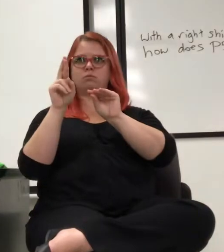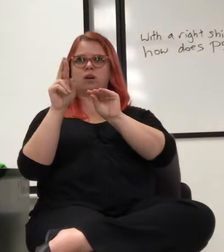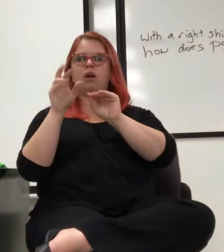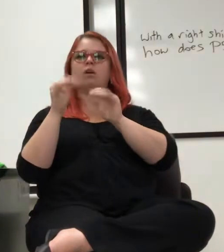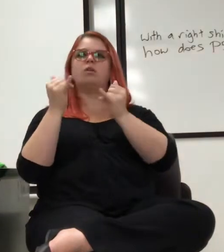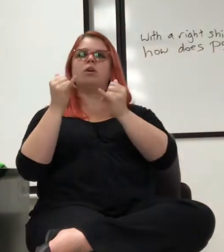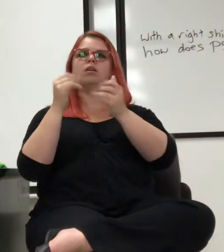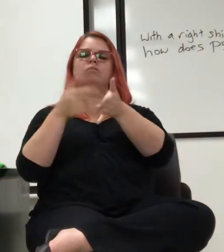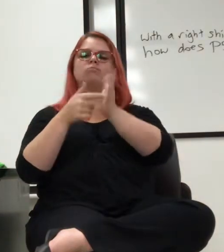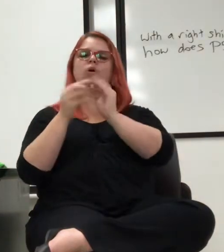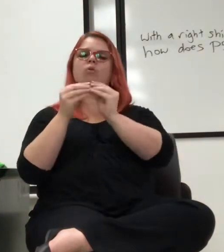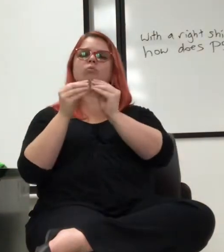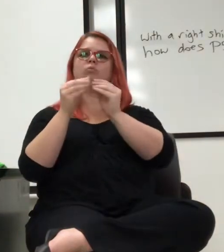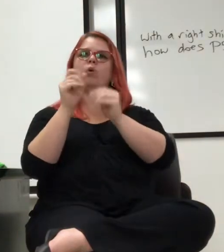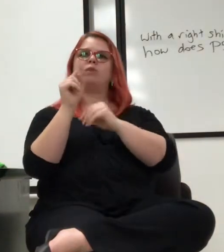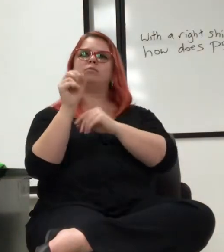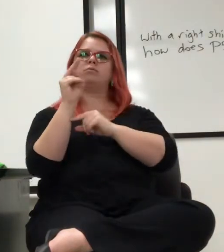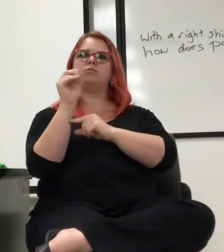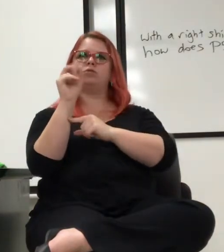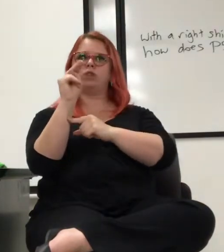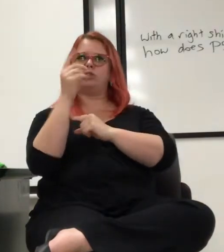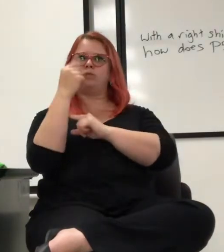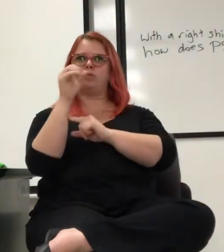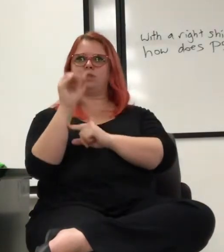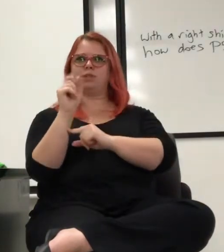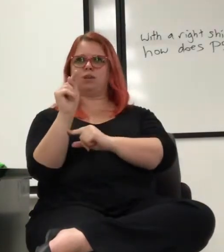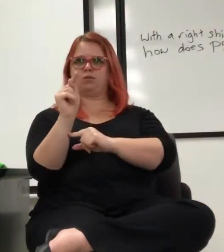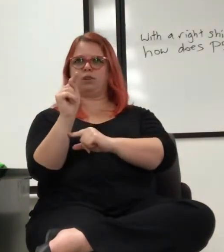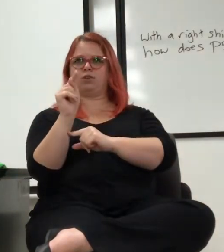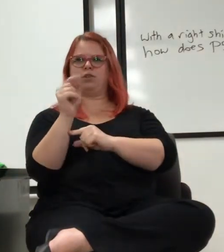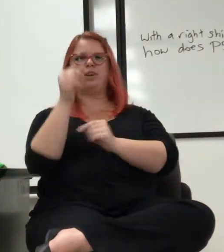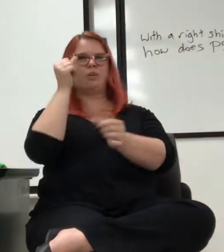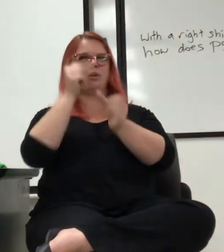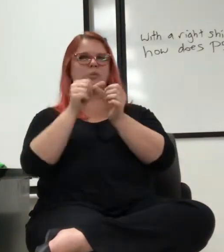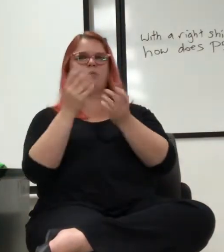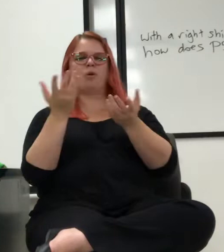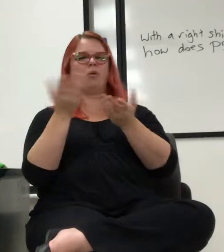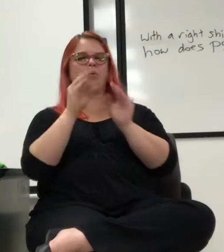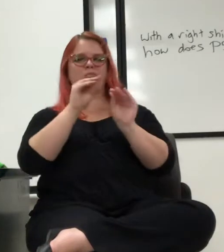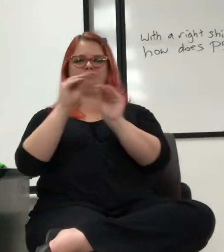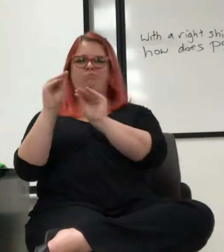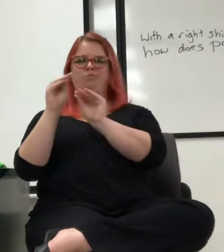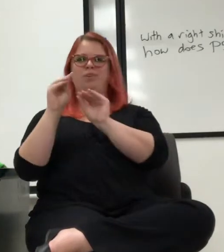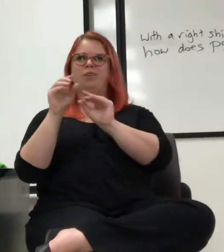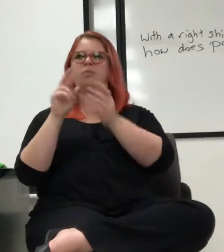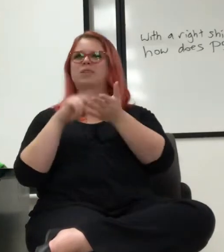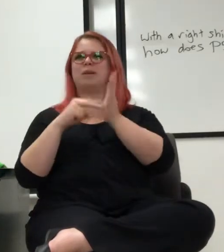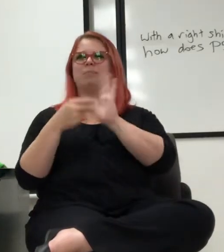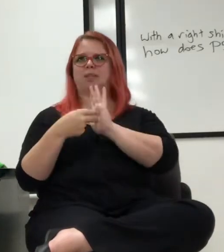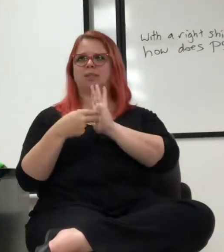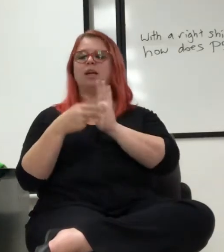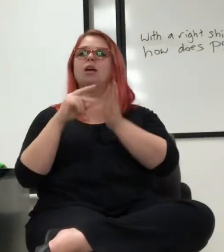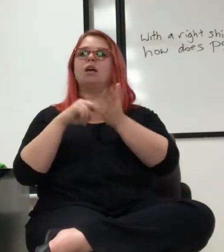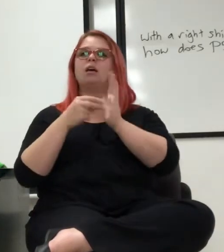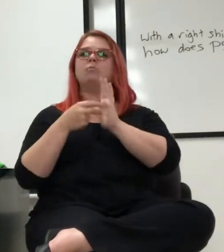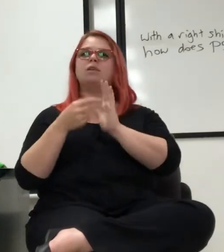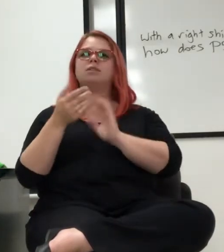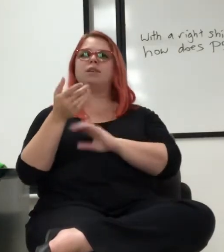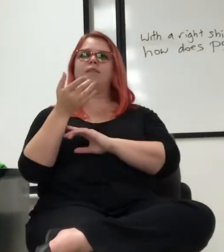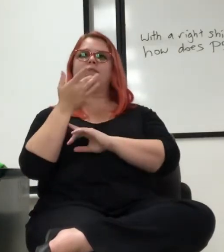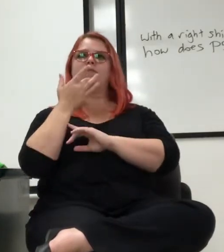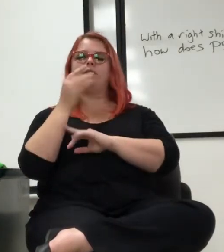more tension to saturate at 50. Let's remember what the right word shift means. It means it favors